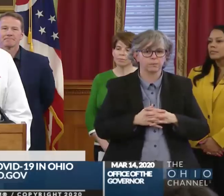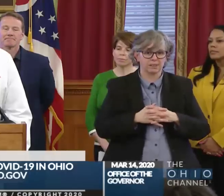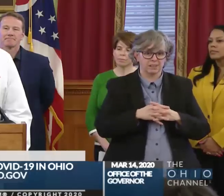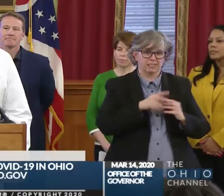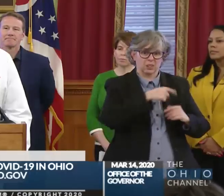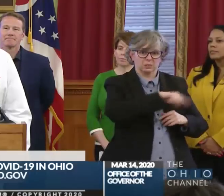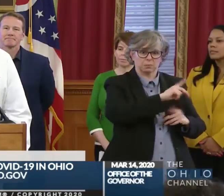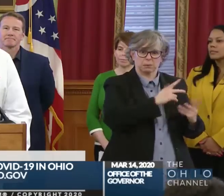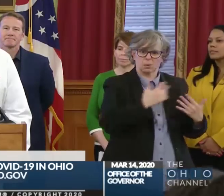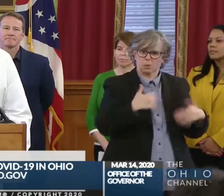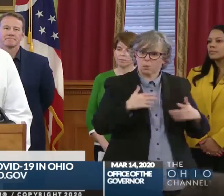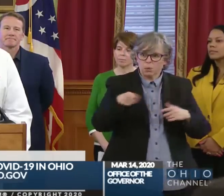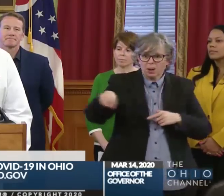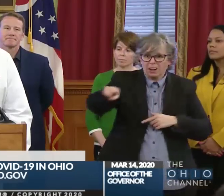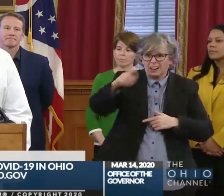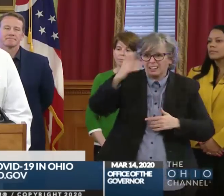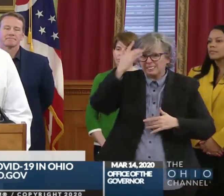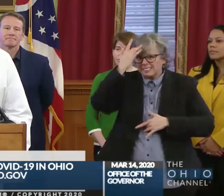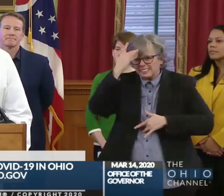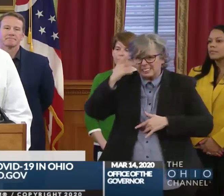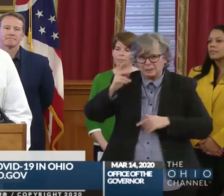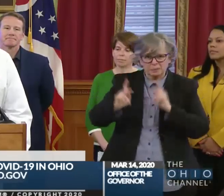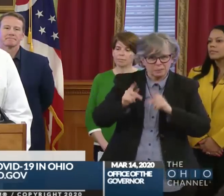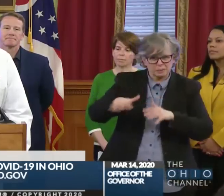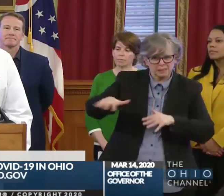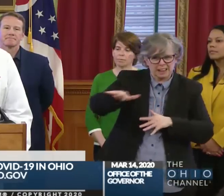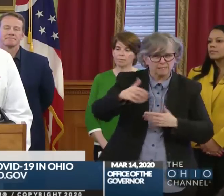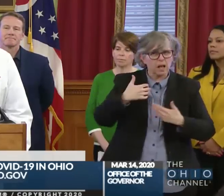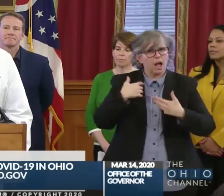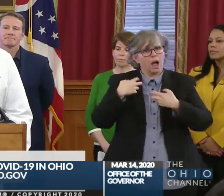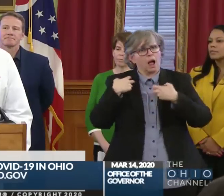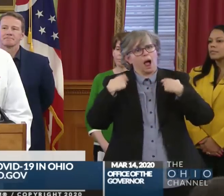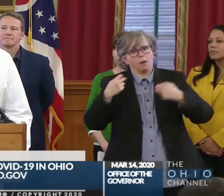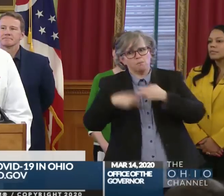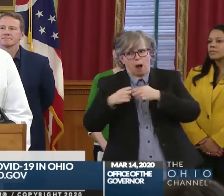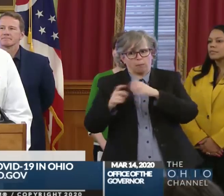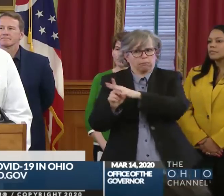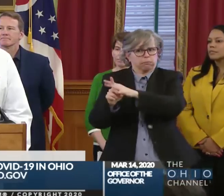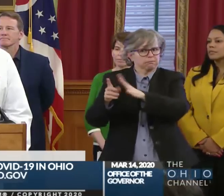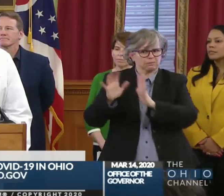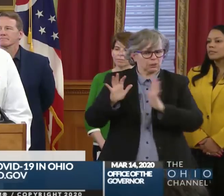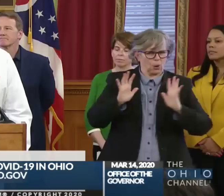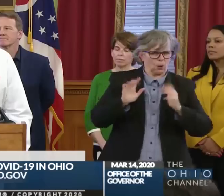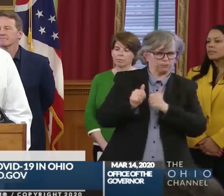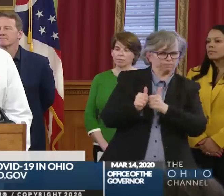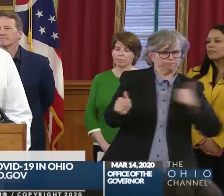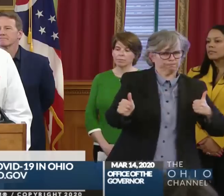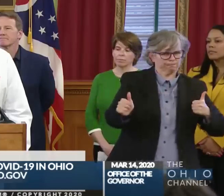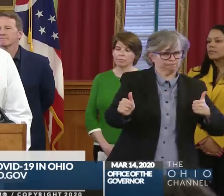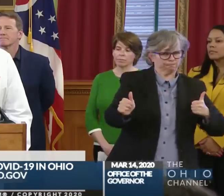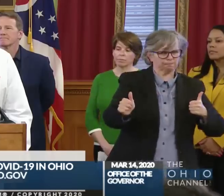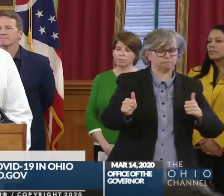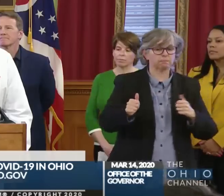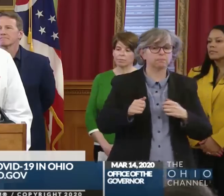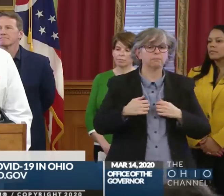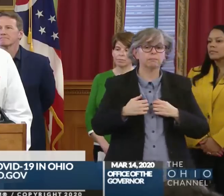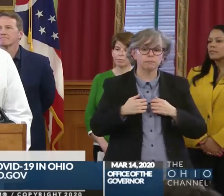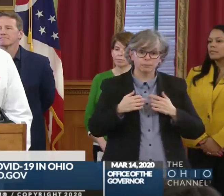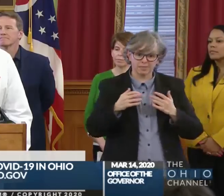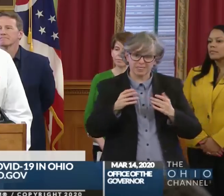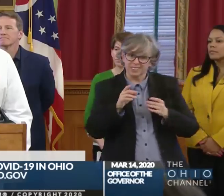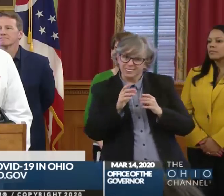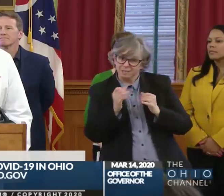with other things. And last, certainly but not least, as you've heard about the potential concern